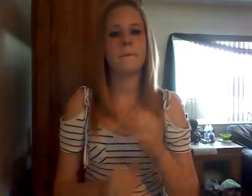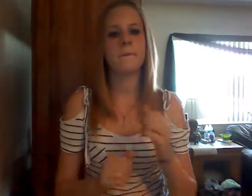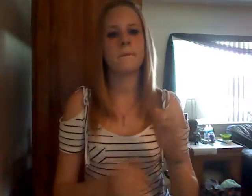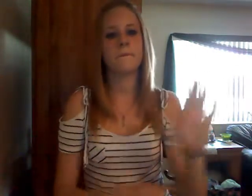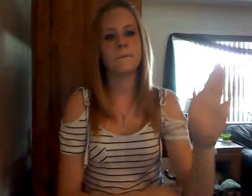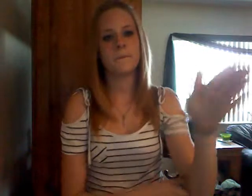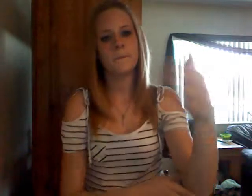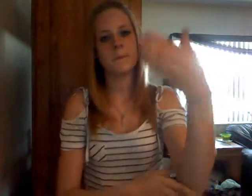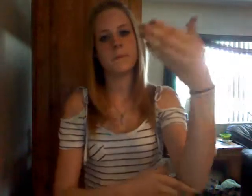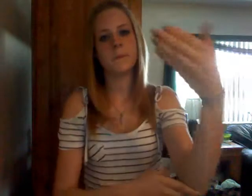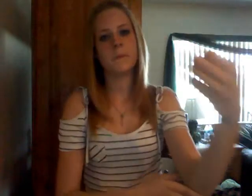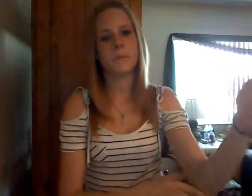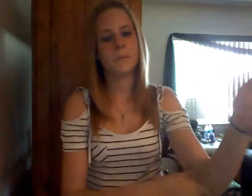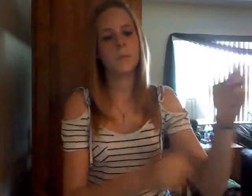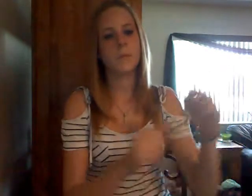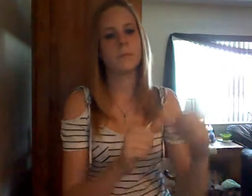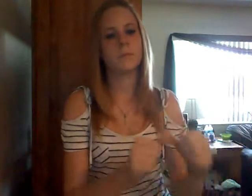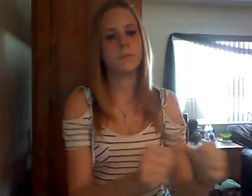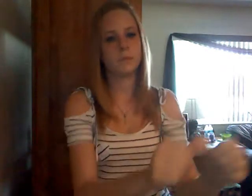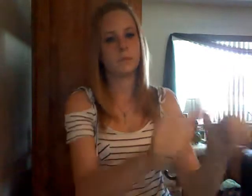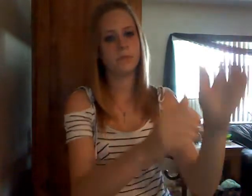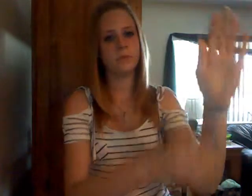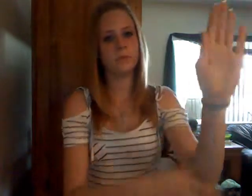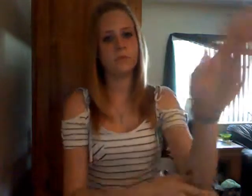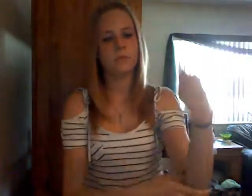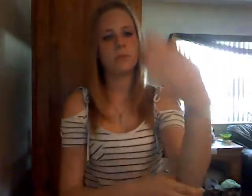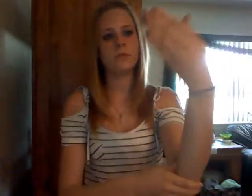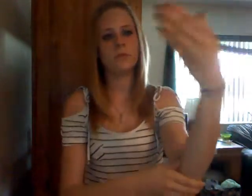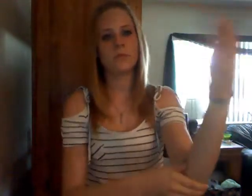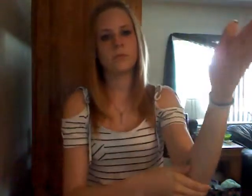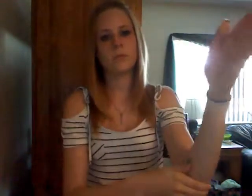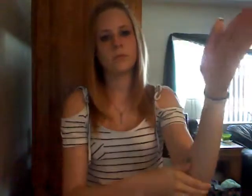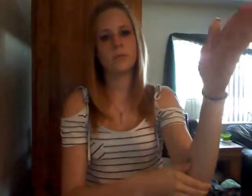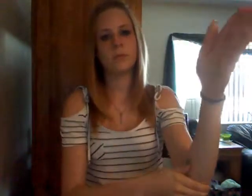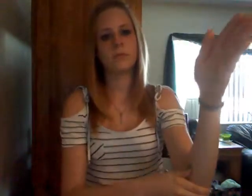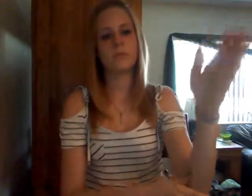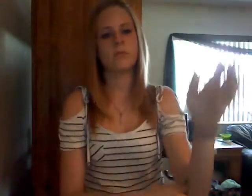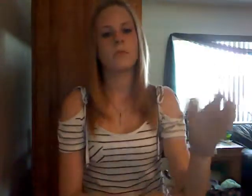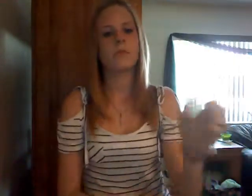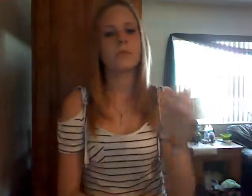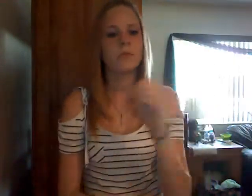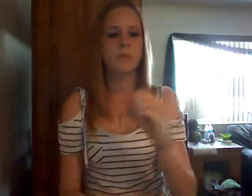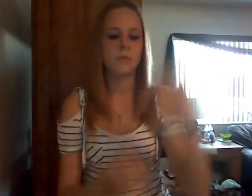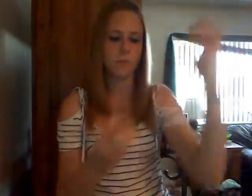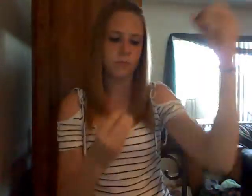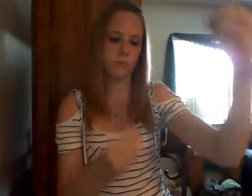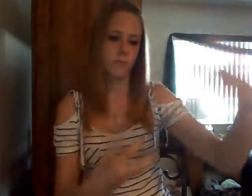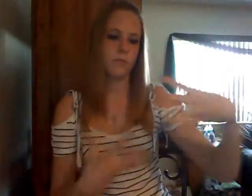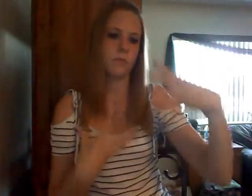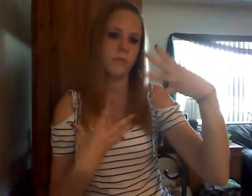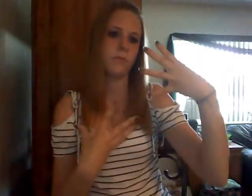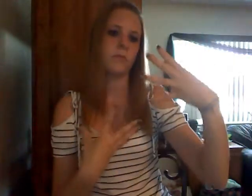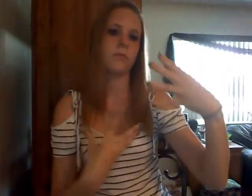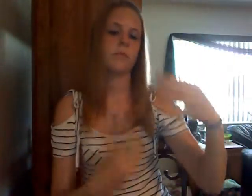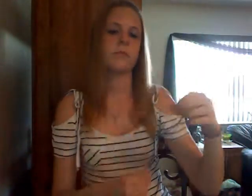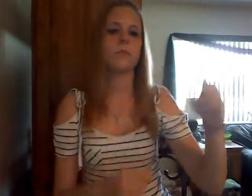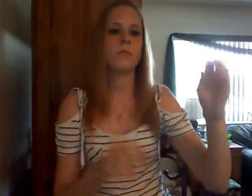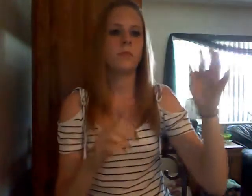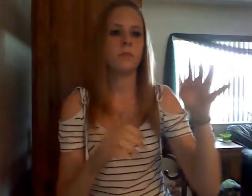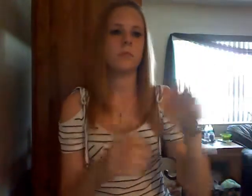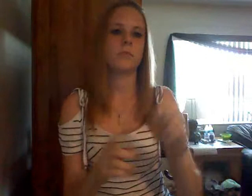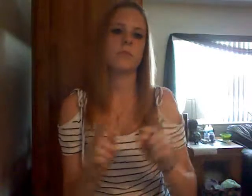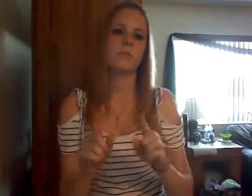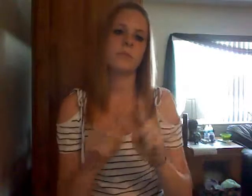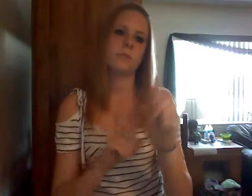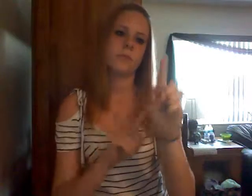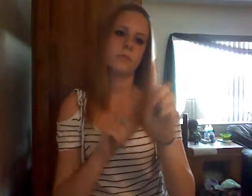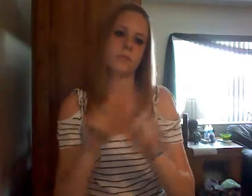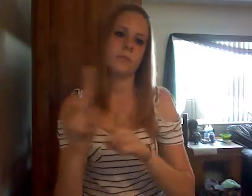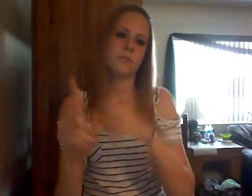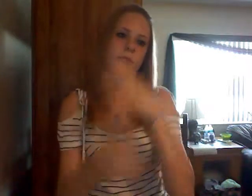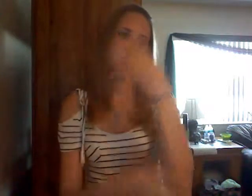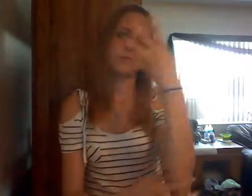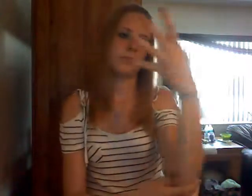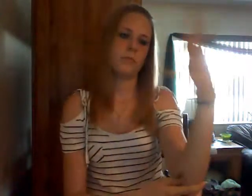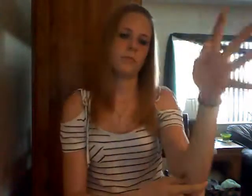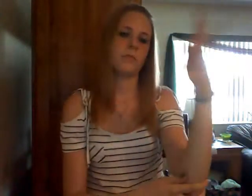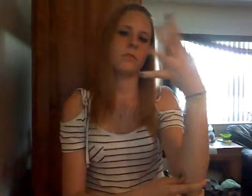the flag was still there, Oh, say can't you see,